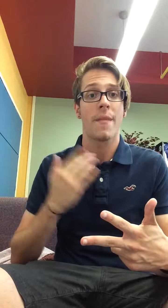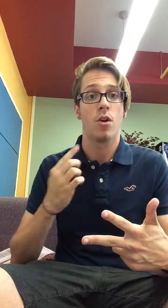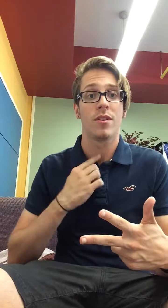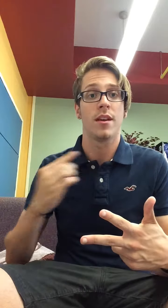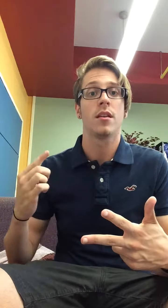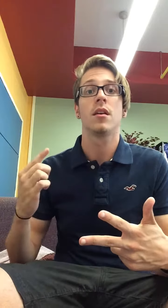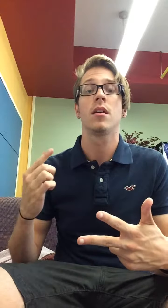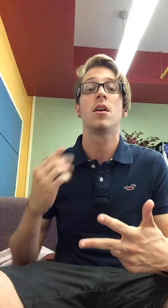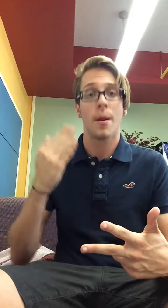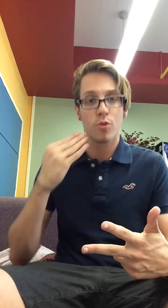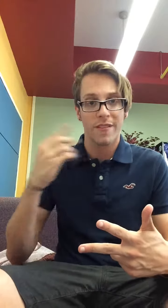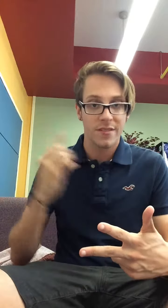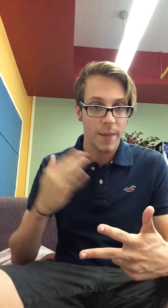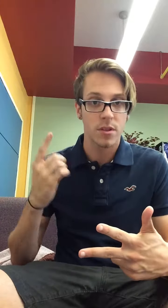times compounded per year.